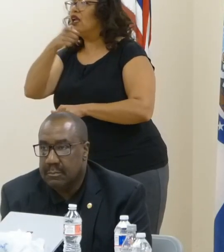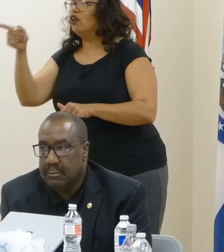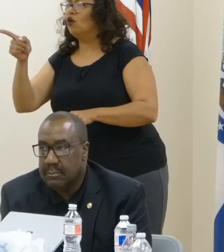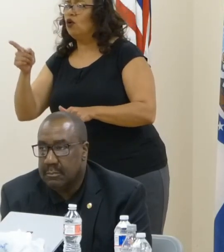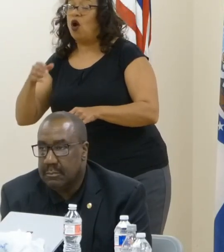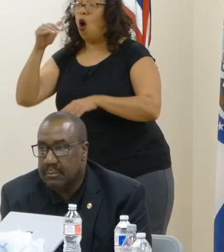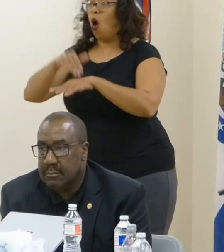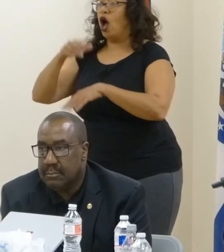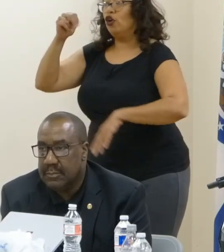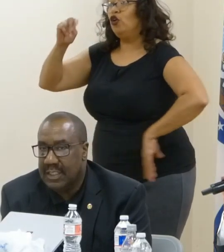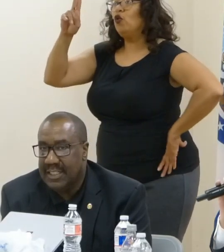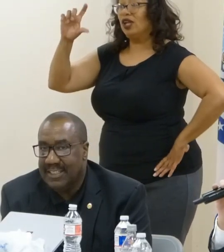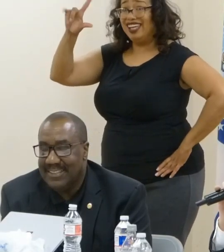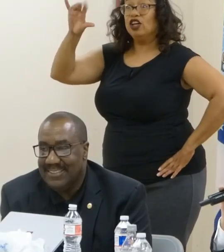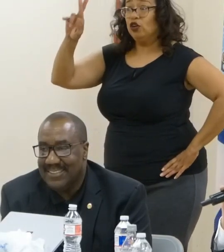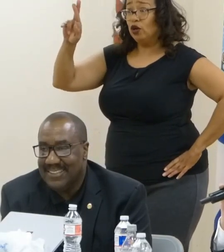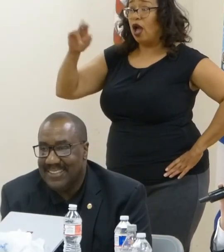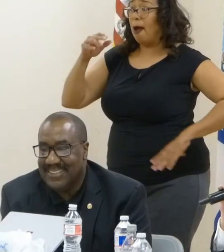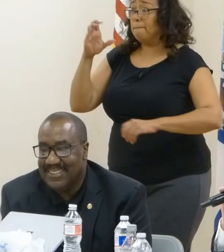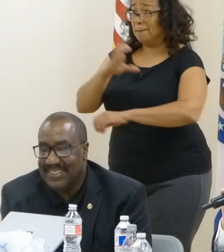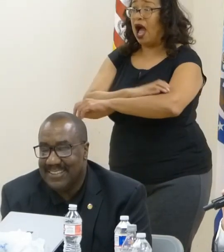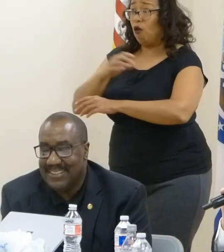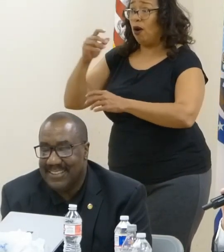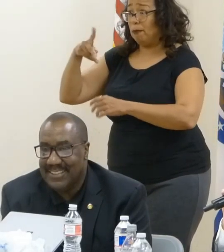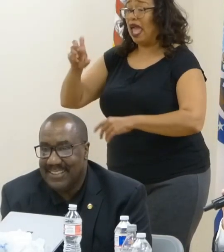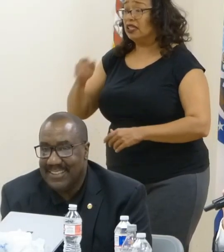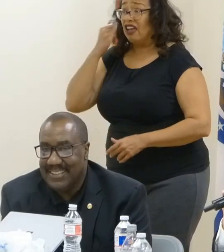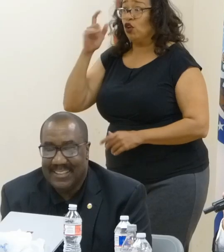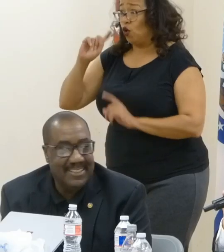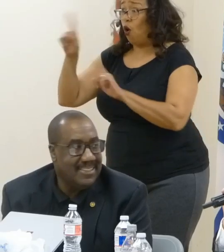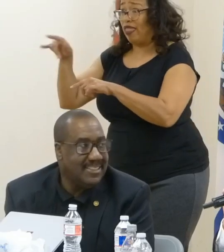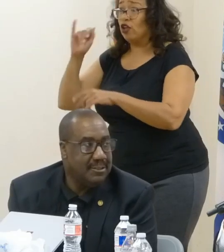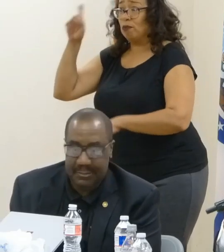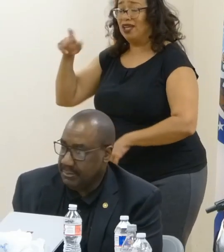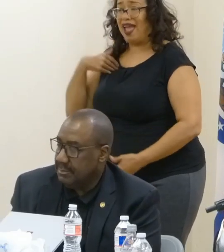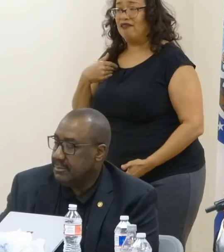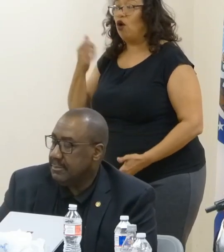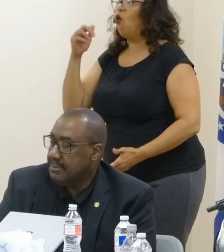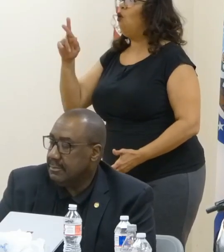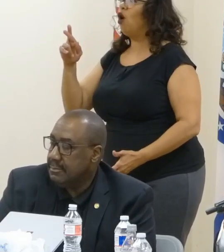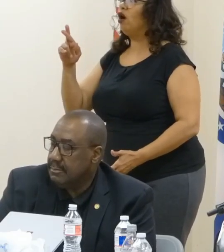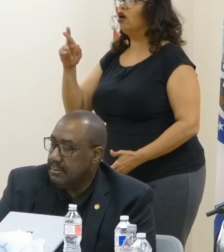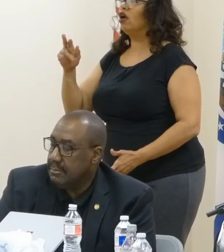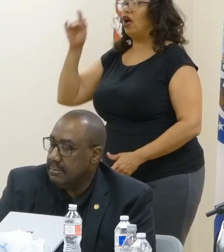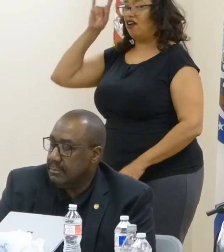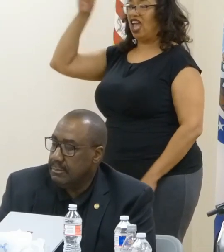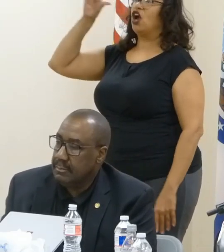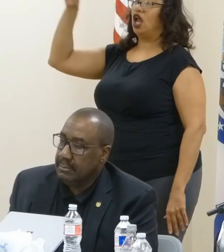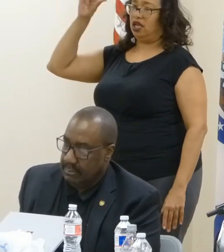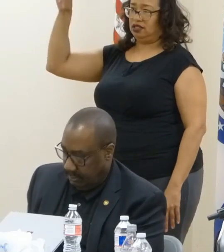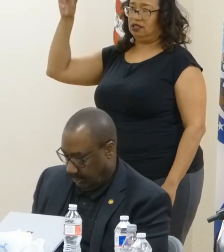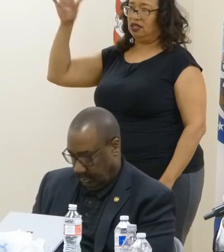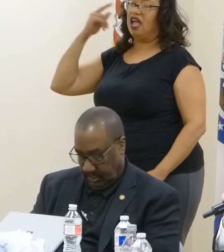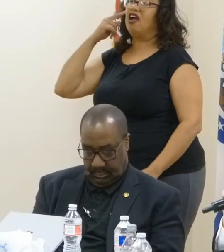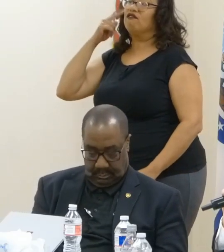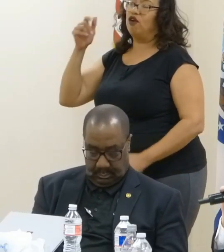on the list, just FYI. Or if you're going to fly on federally sanctioned airlines, which is the big one for most